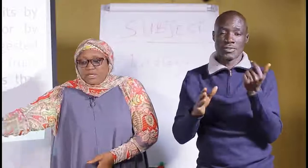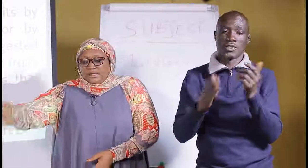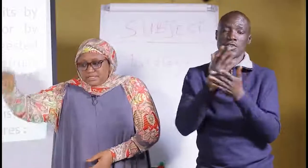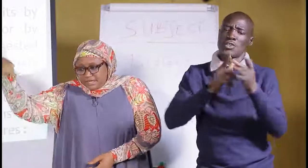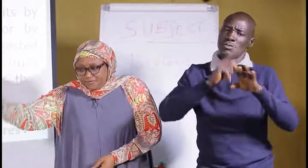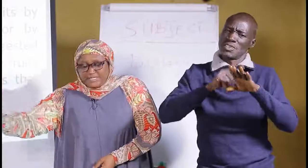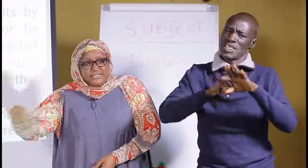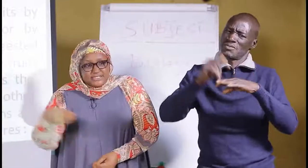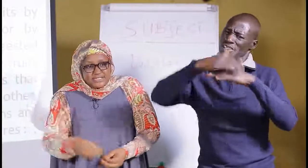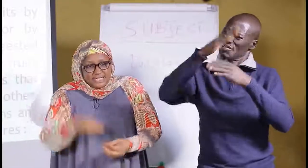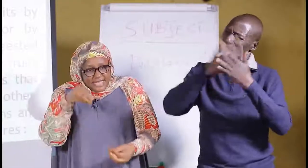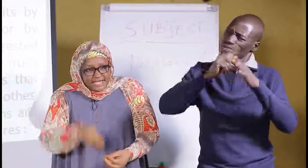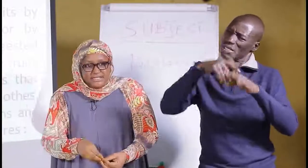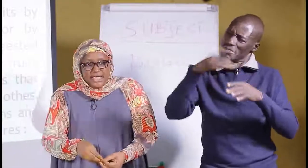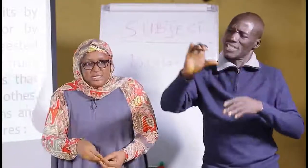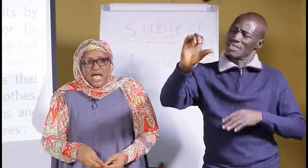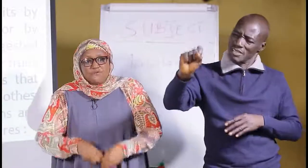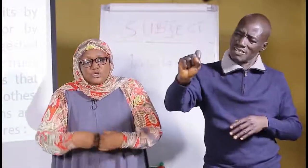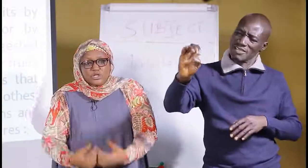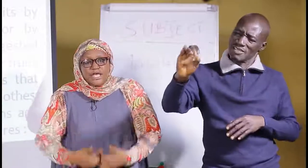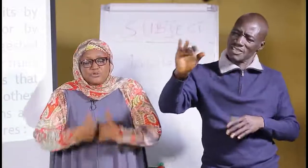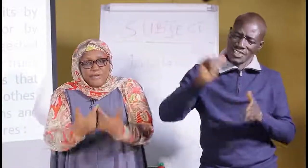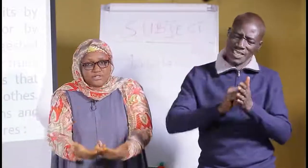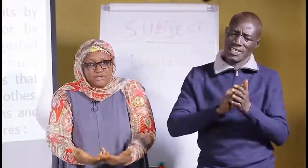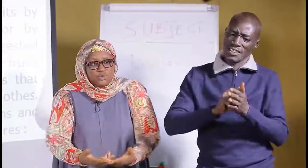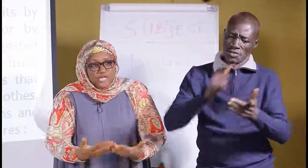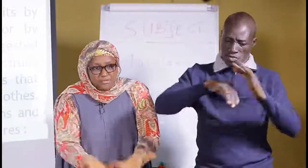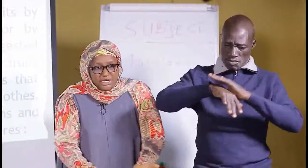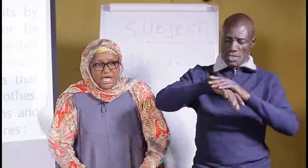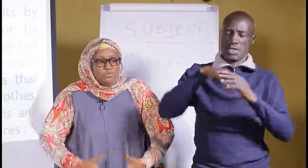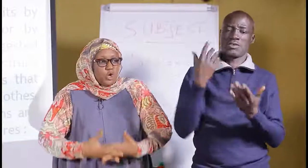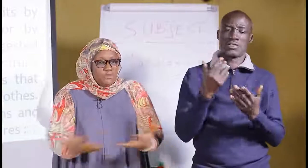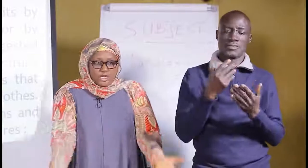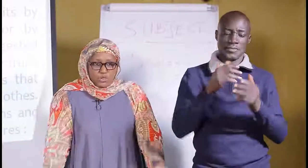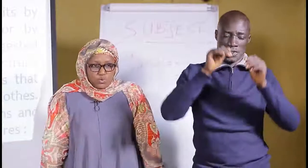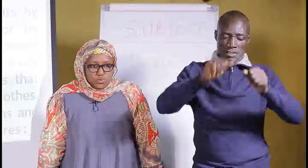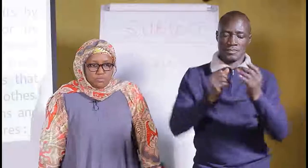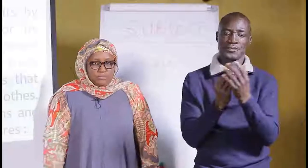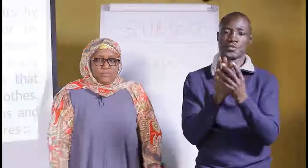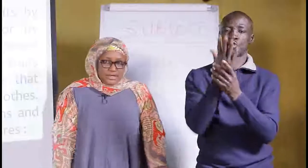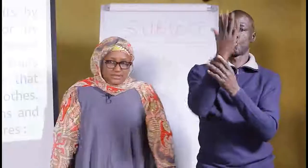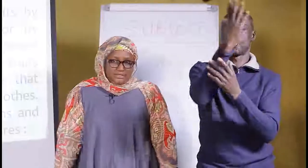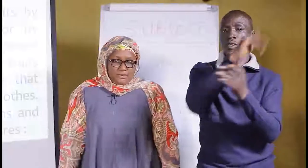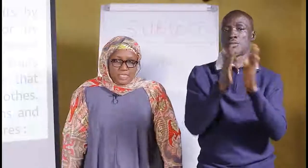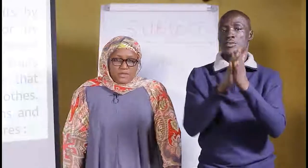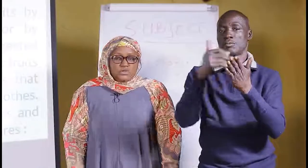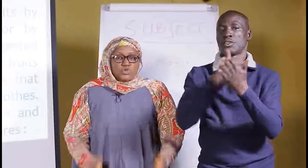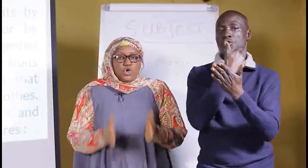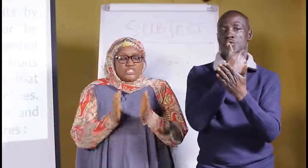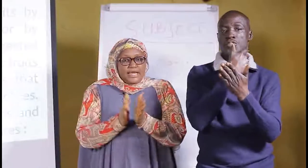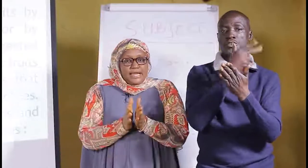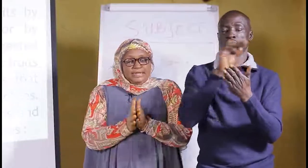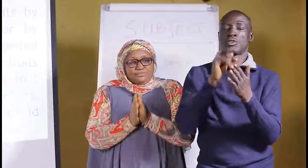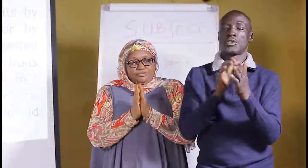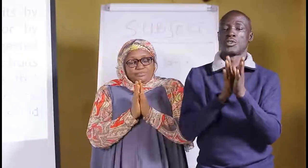there, definitely the seeds that are inside have gotten a space to germinate and become a new plant.